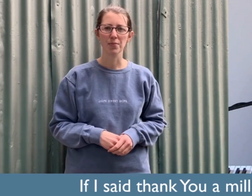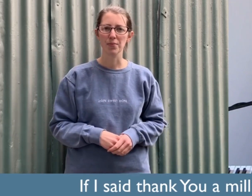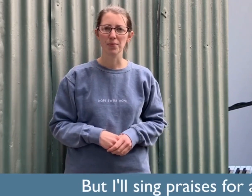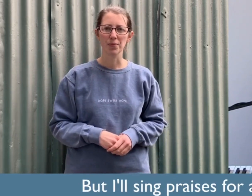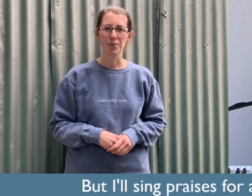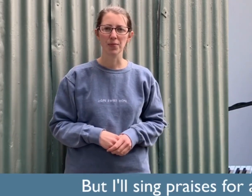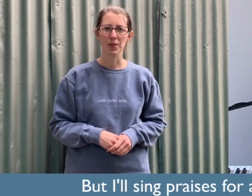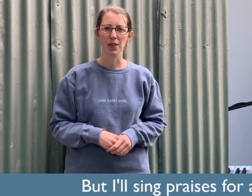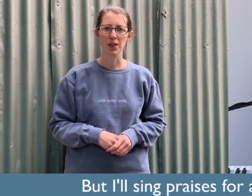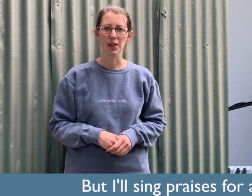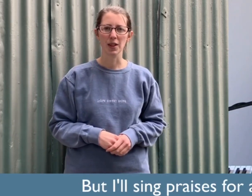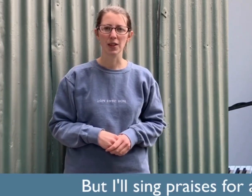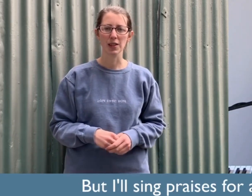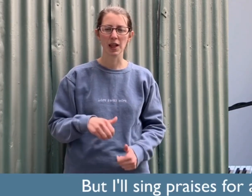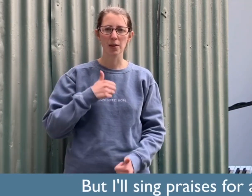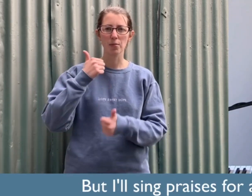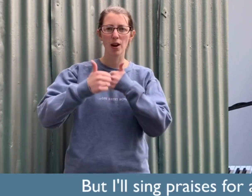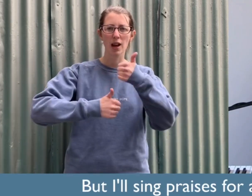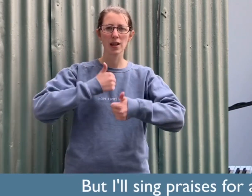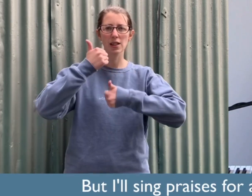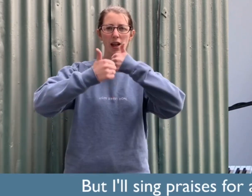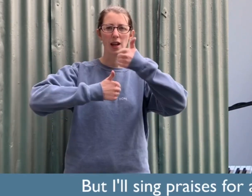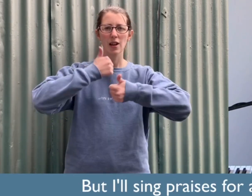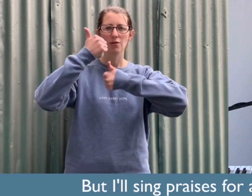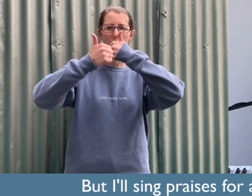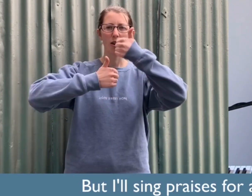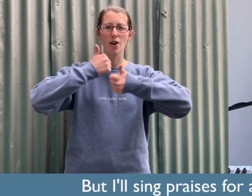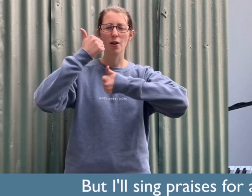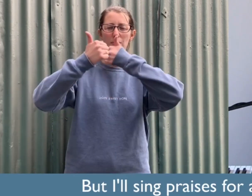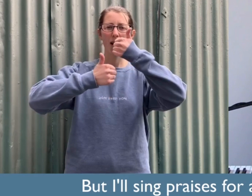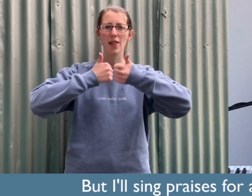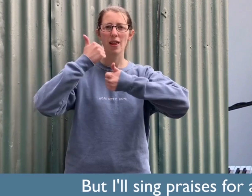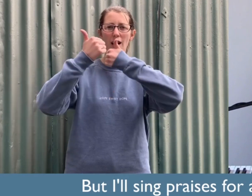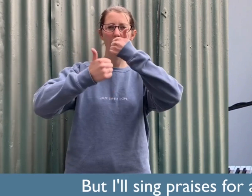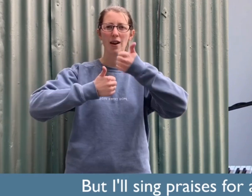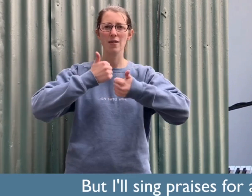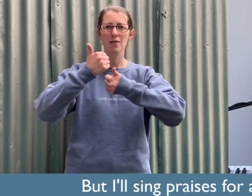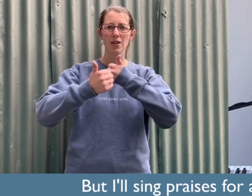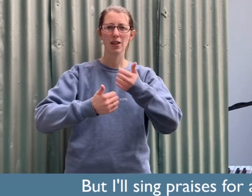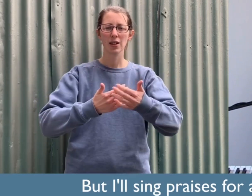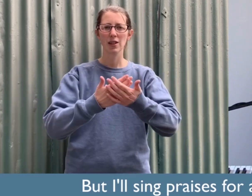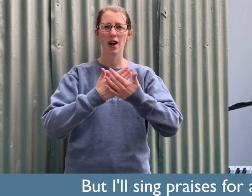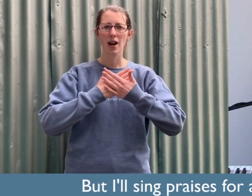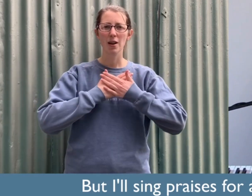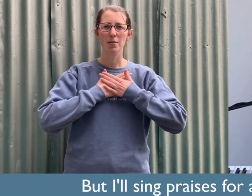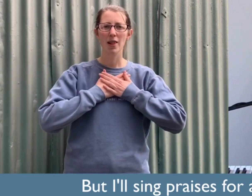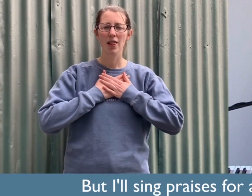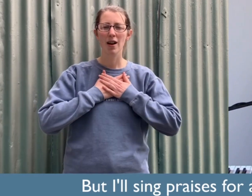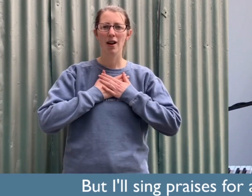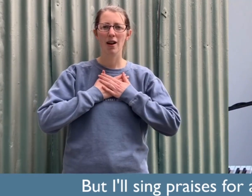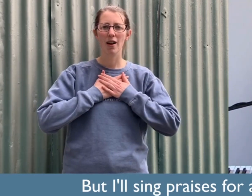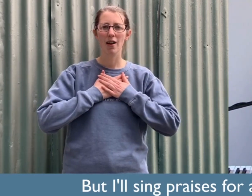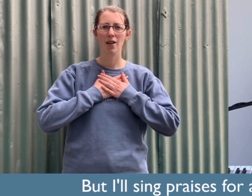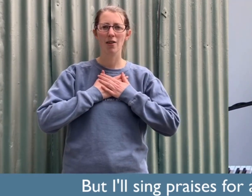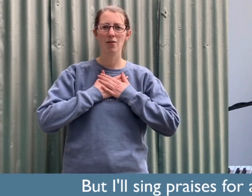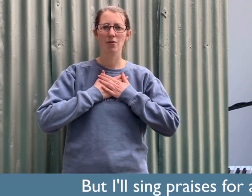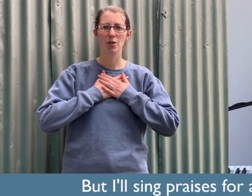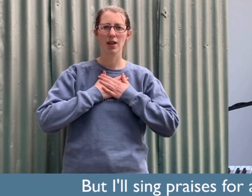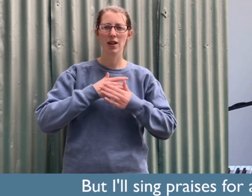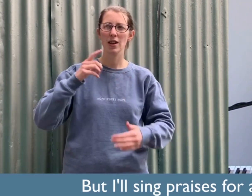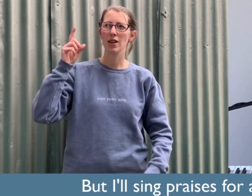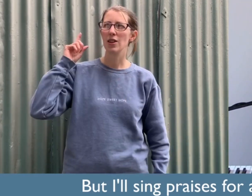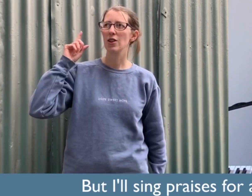enough. But I'll sing praises for all my life, 'cause I'm in